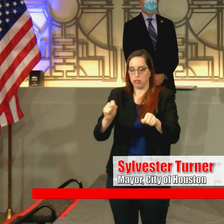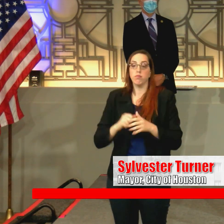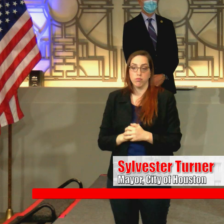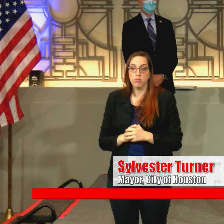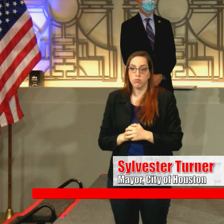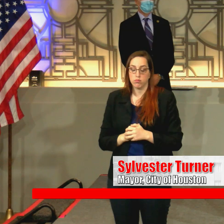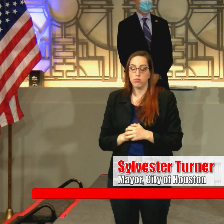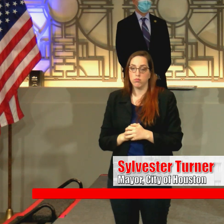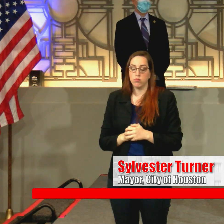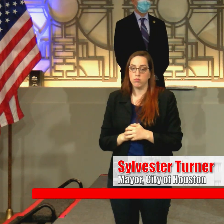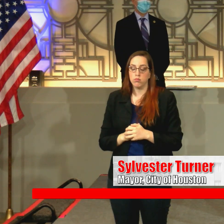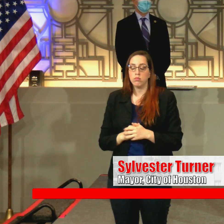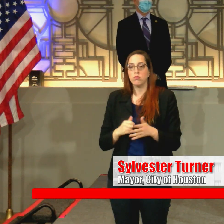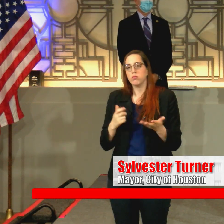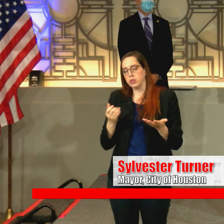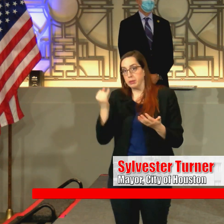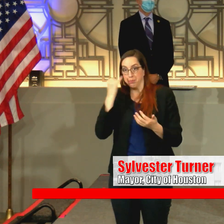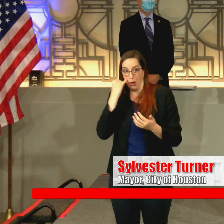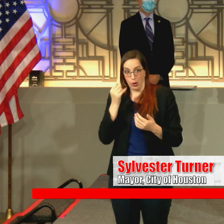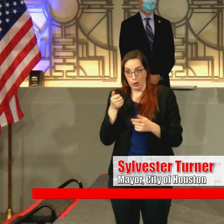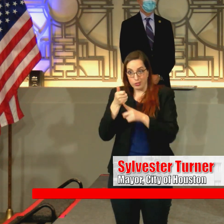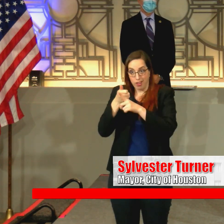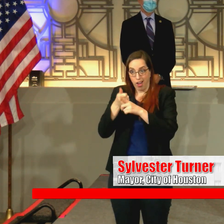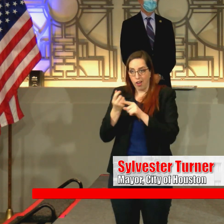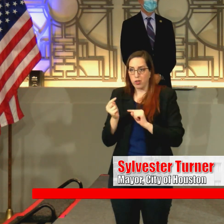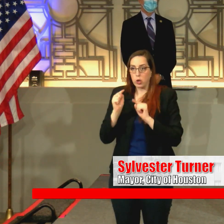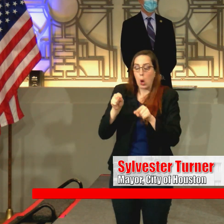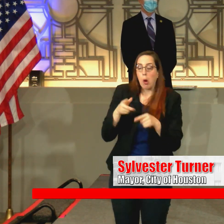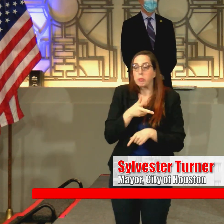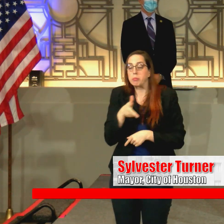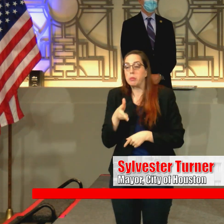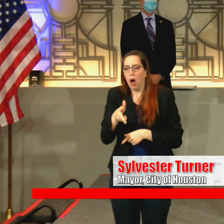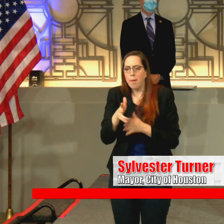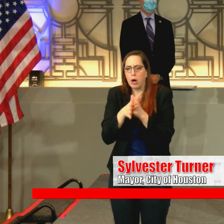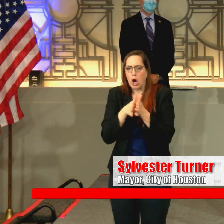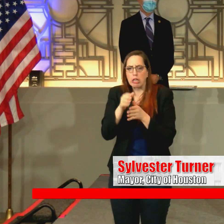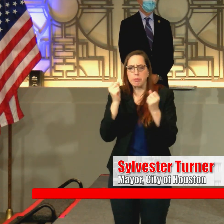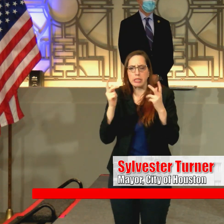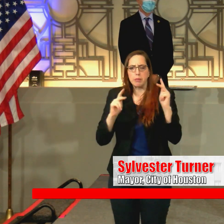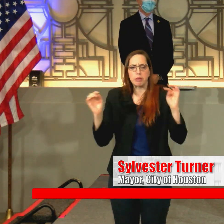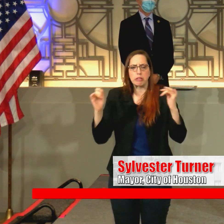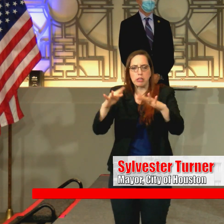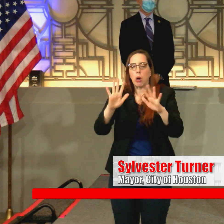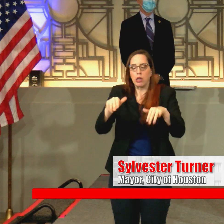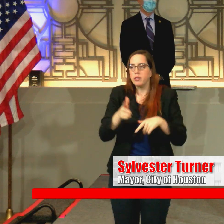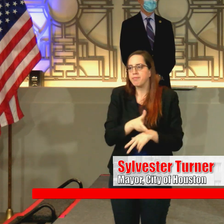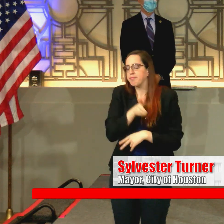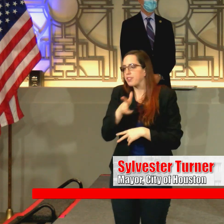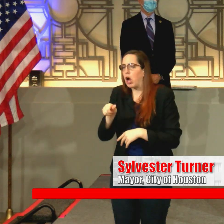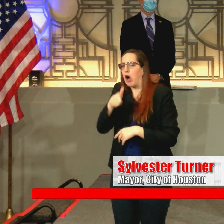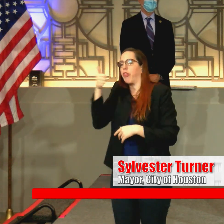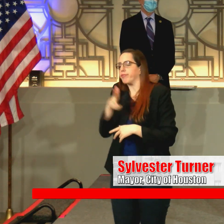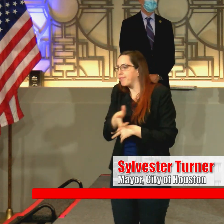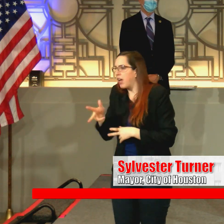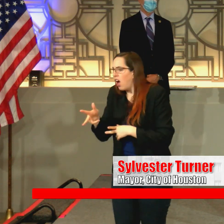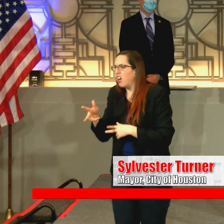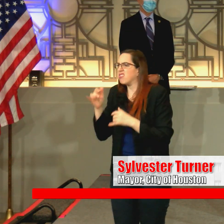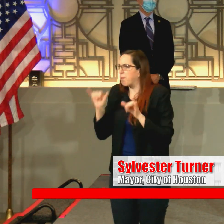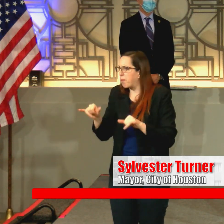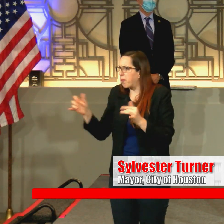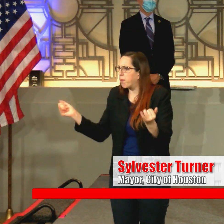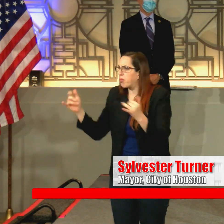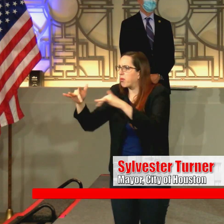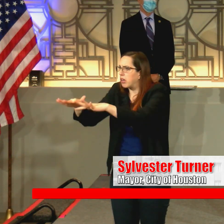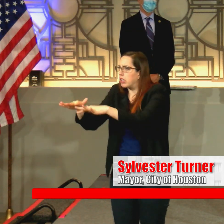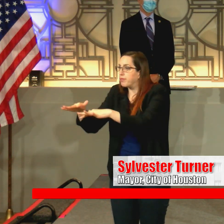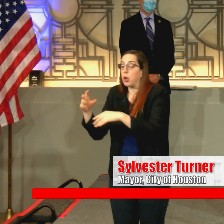spot, okay? So if you go to a park and it's crowded, go to another one. If you go to another one and it's crowded, then